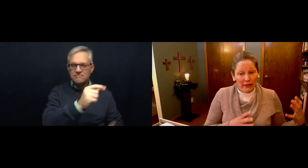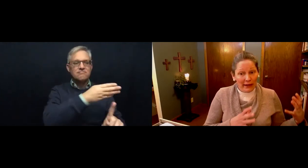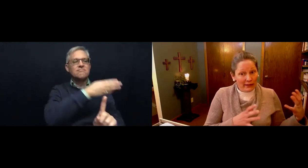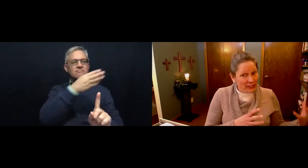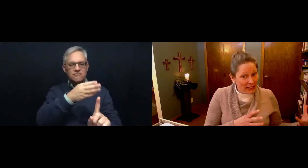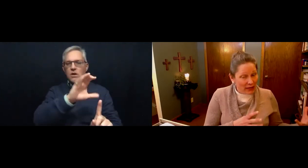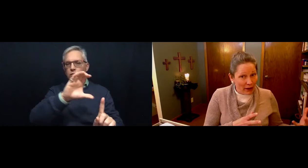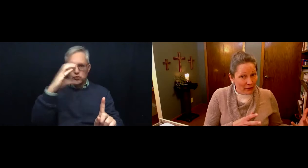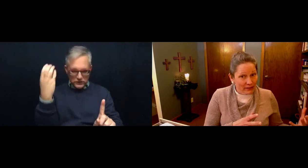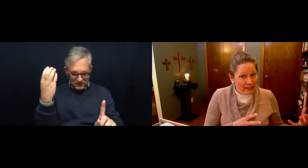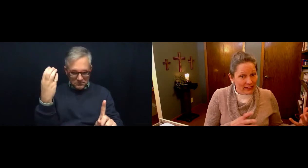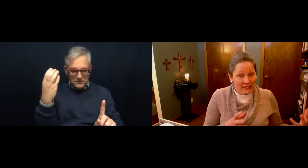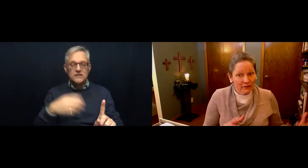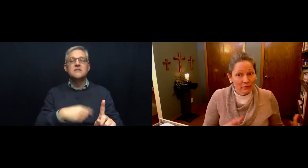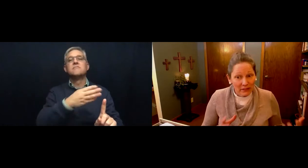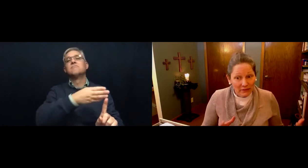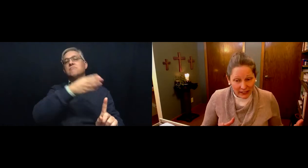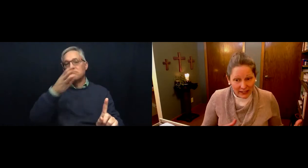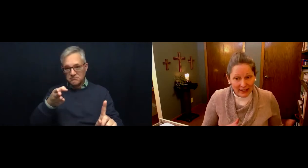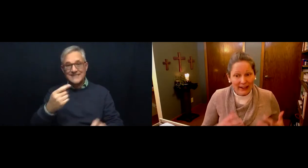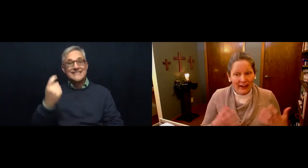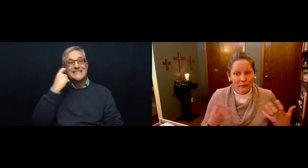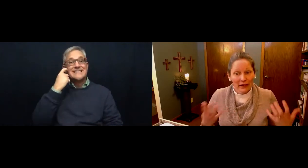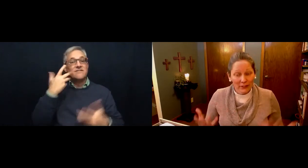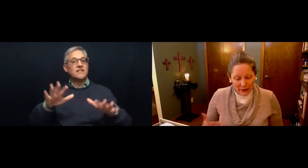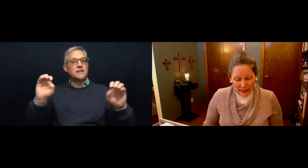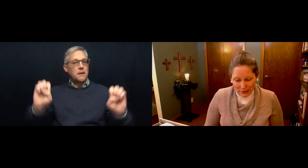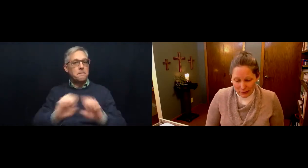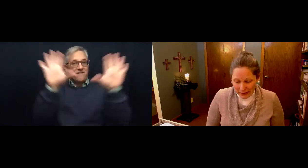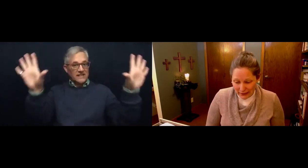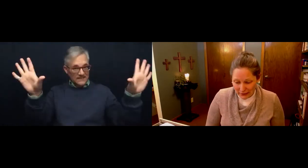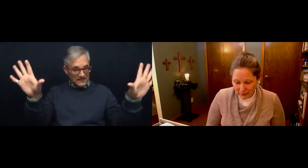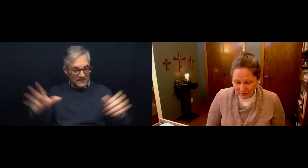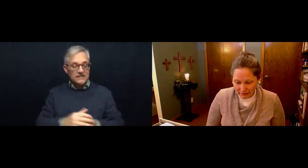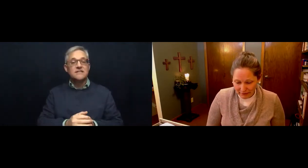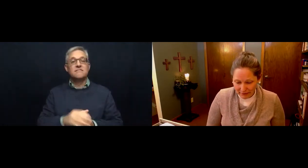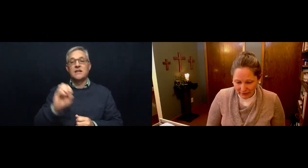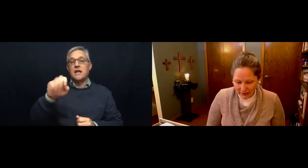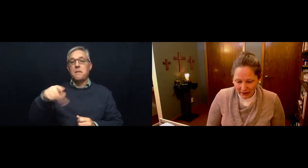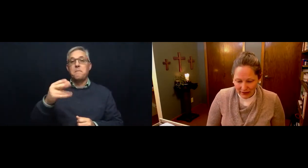we just came out of the season of Epiphany and we're entering into Lent.